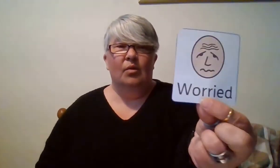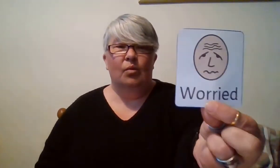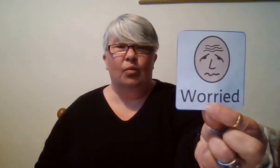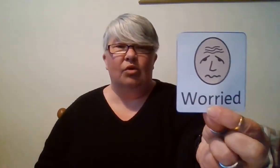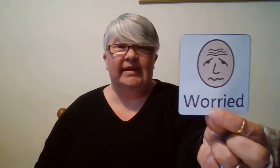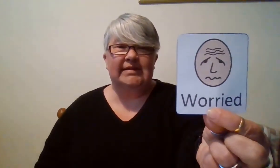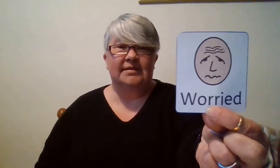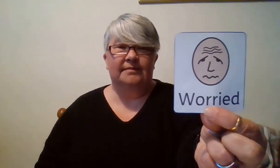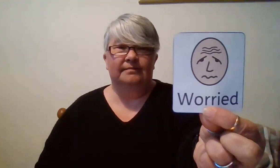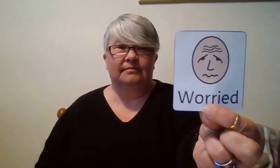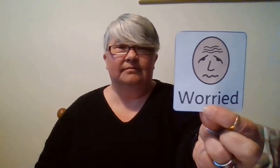Worried.